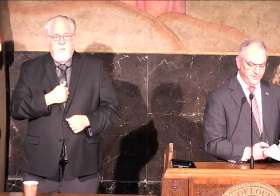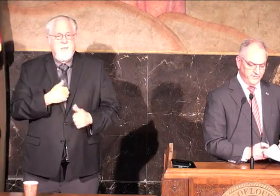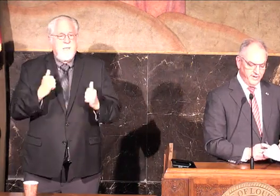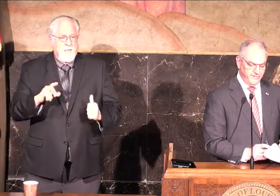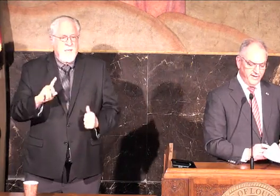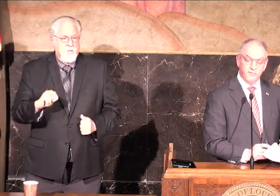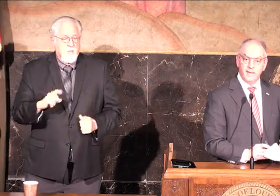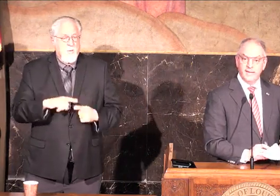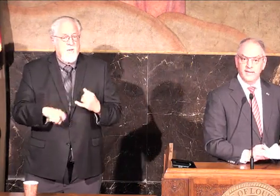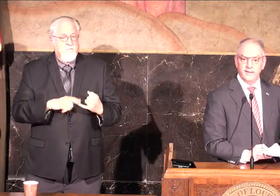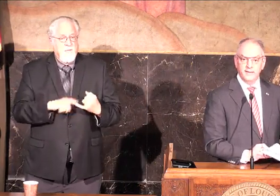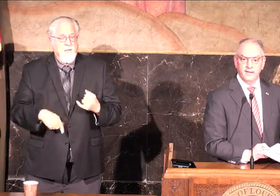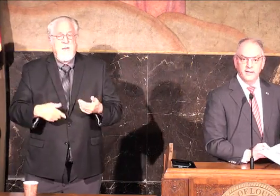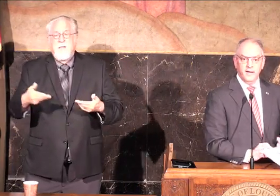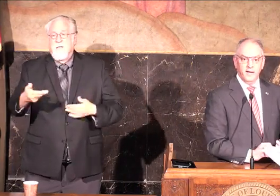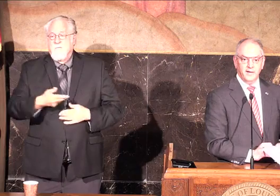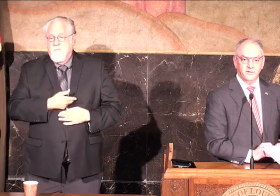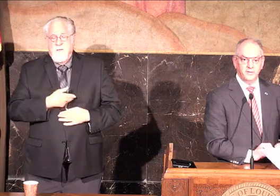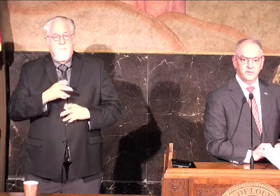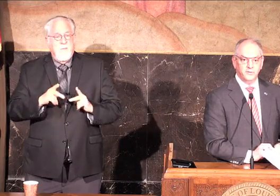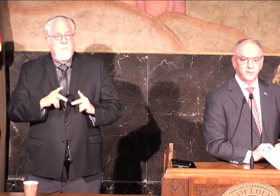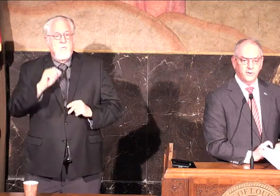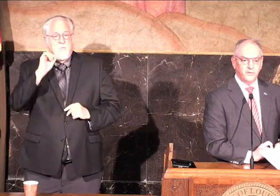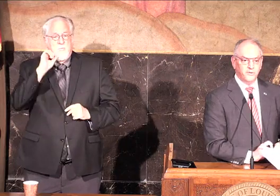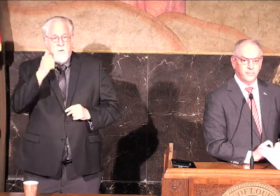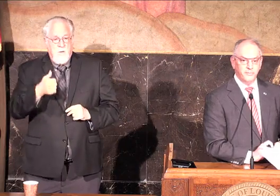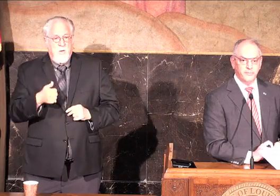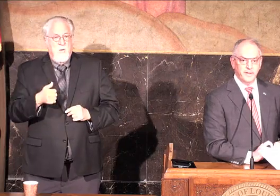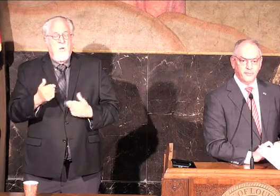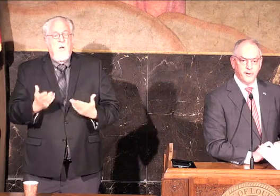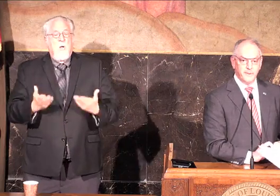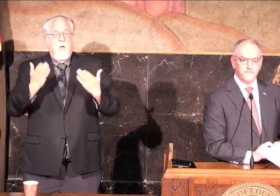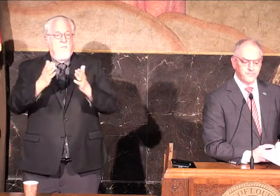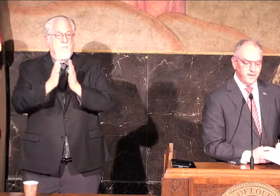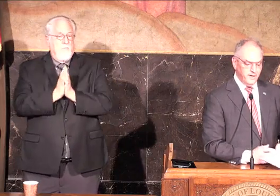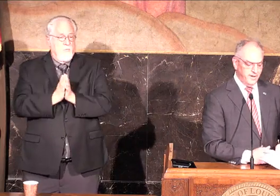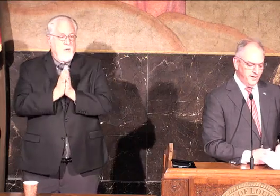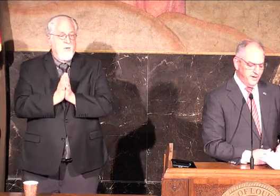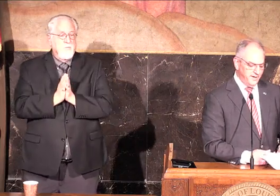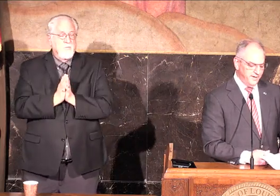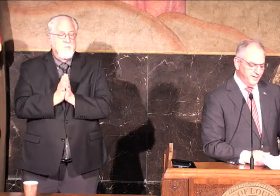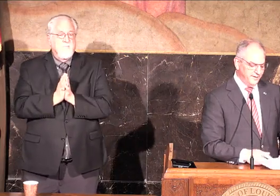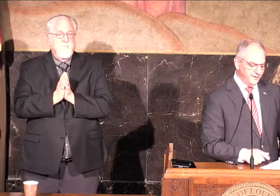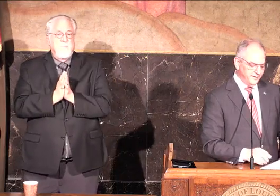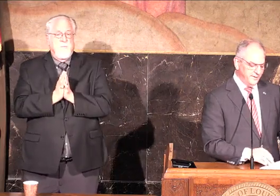I just invite everybody again to offer up in prayer